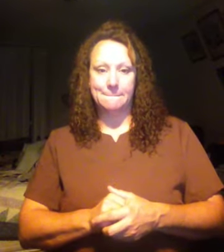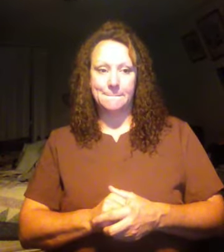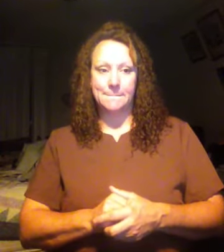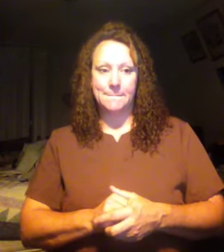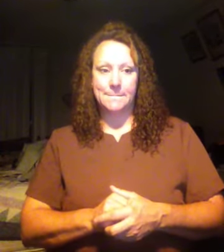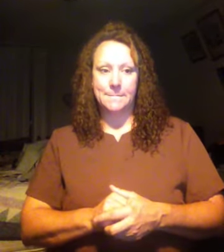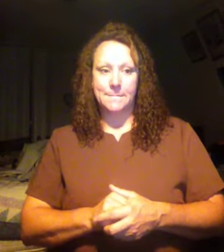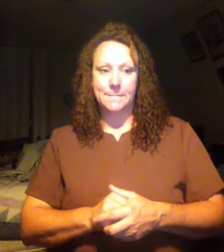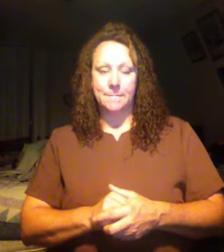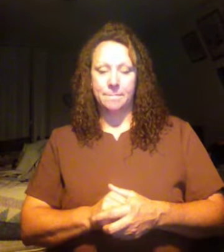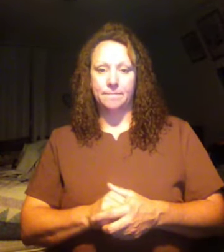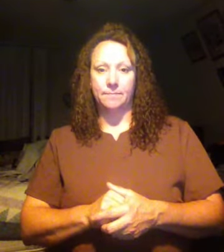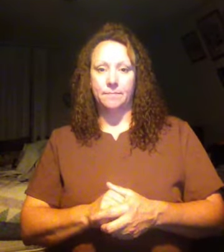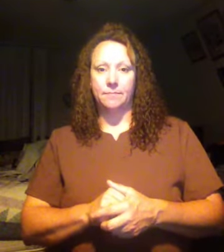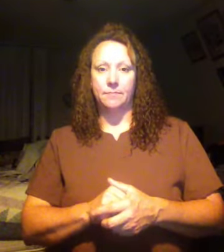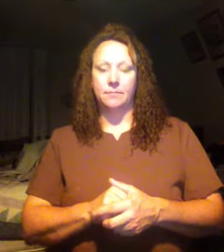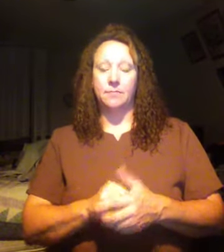All right, I'm going to put that down here for number 3.